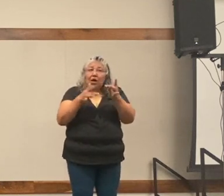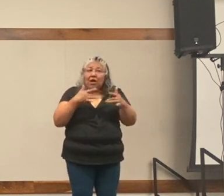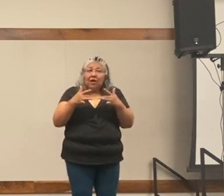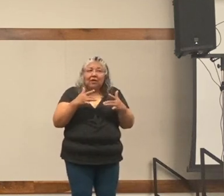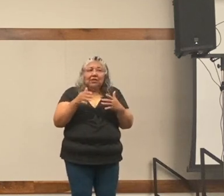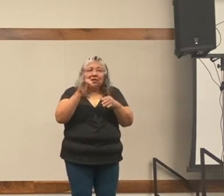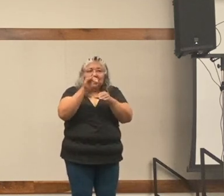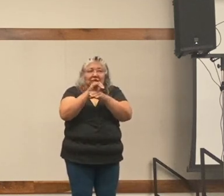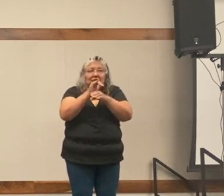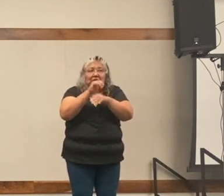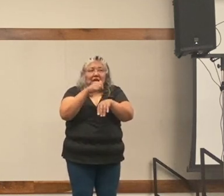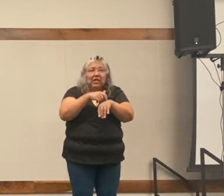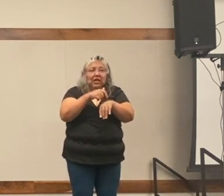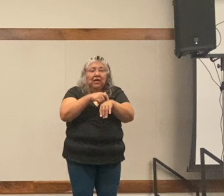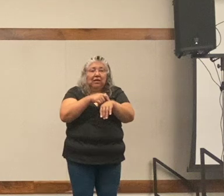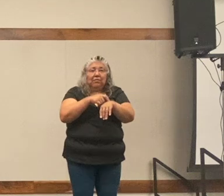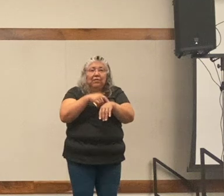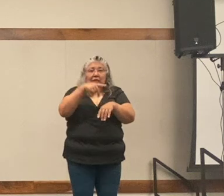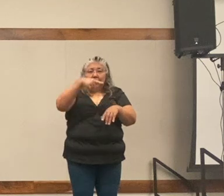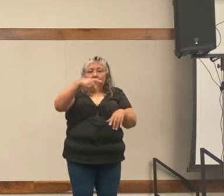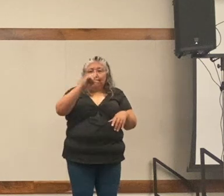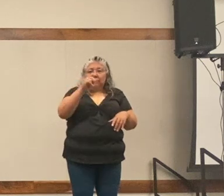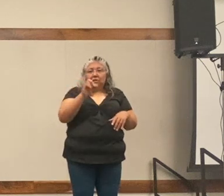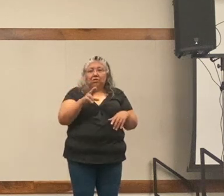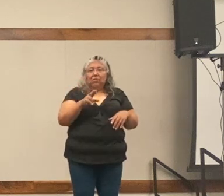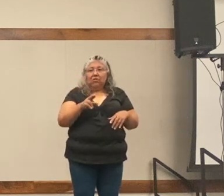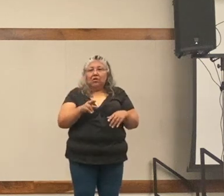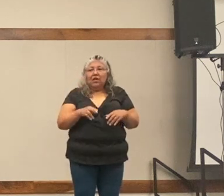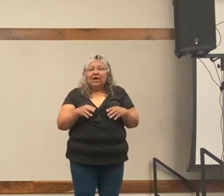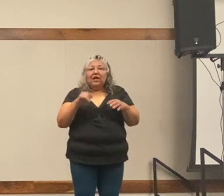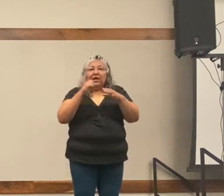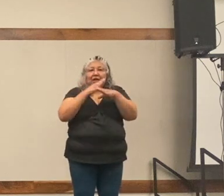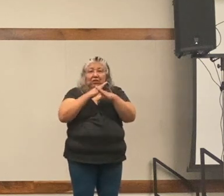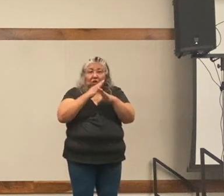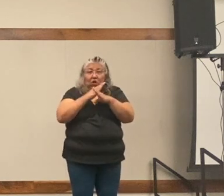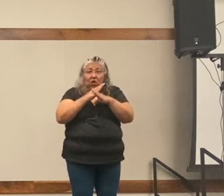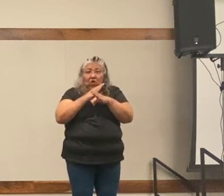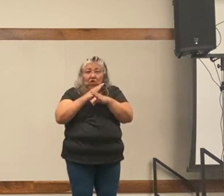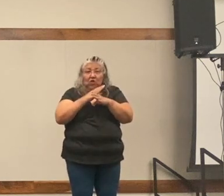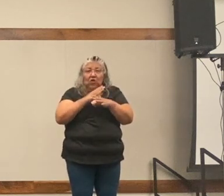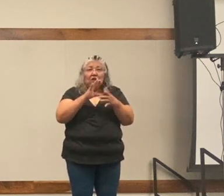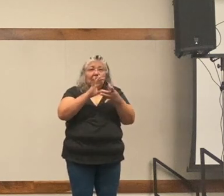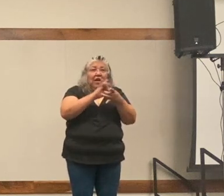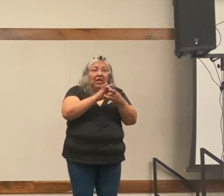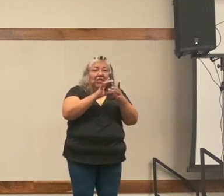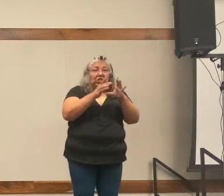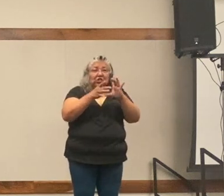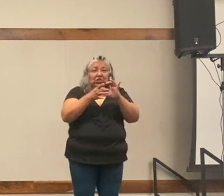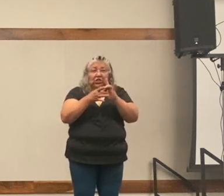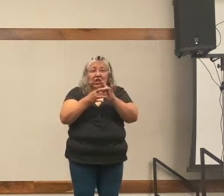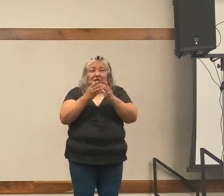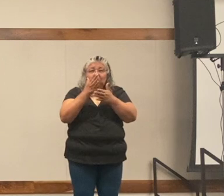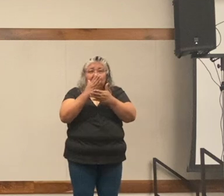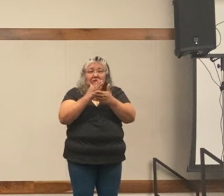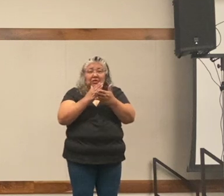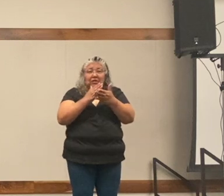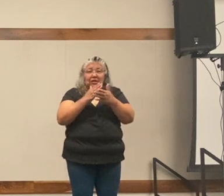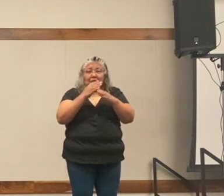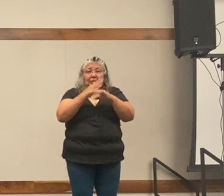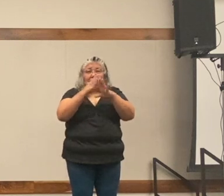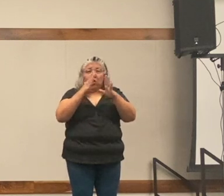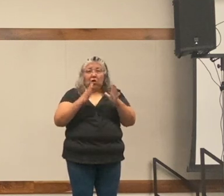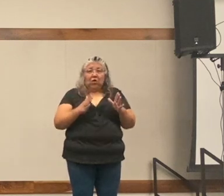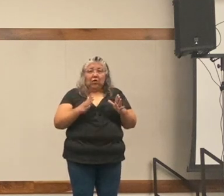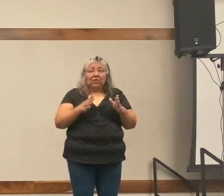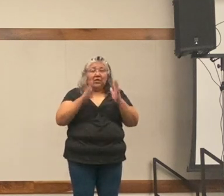It's nighttime, and Peter is heavily guarded and chained to some guards. Listen to